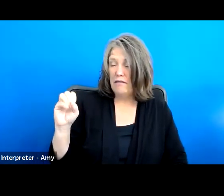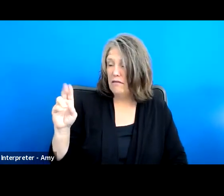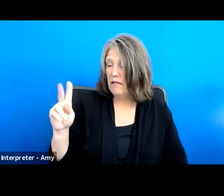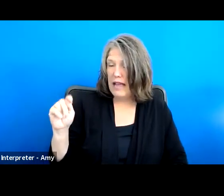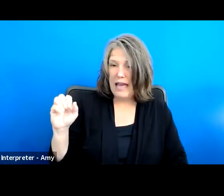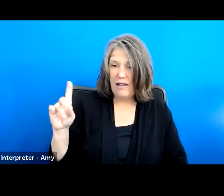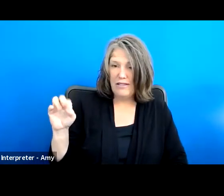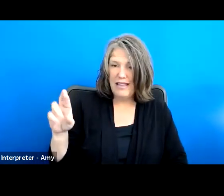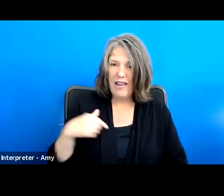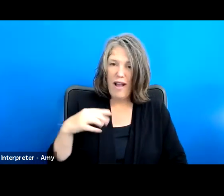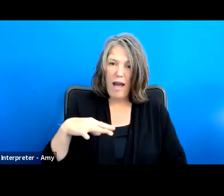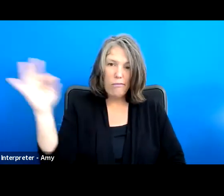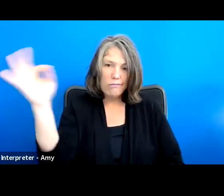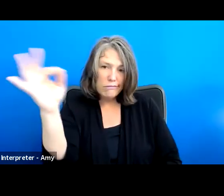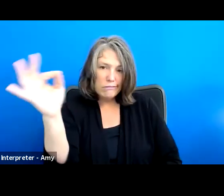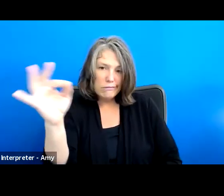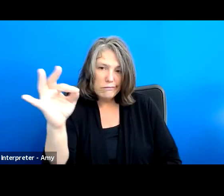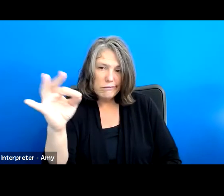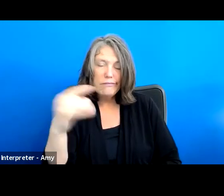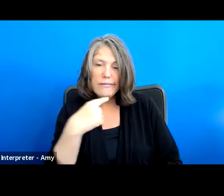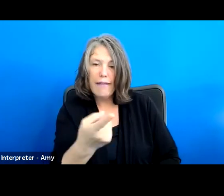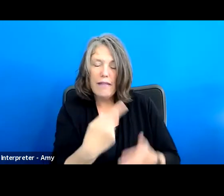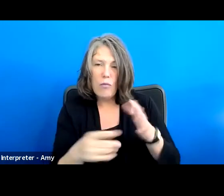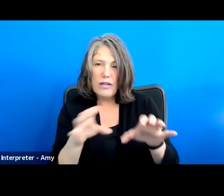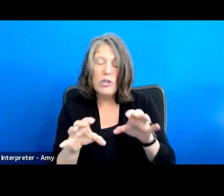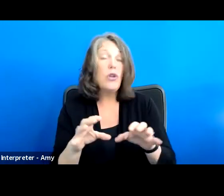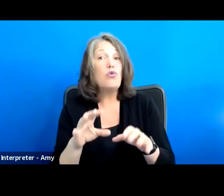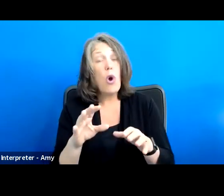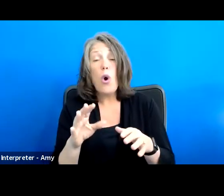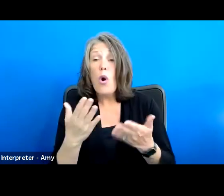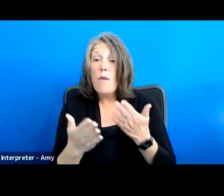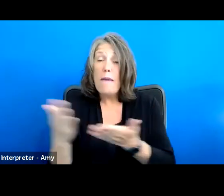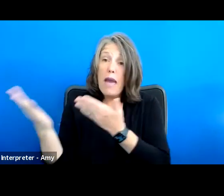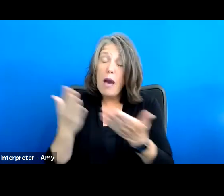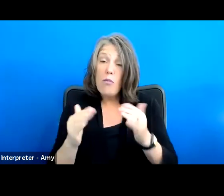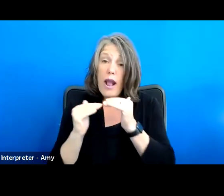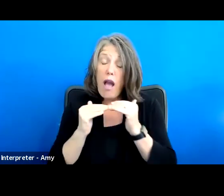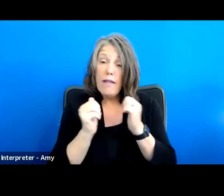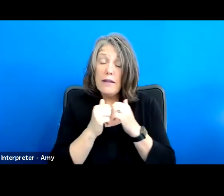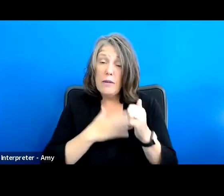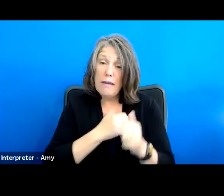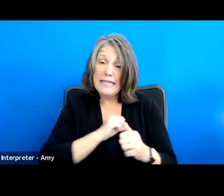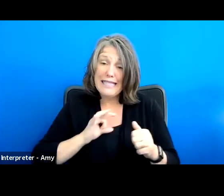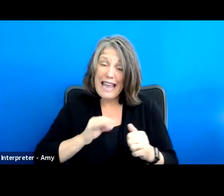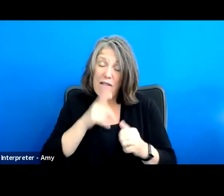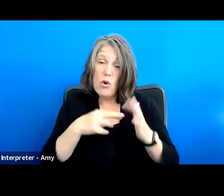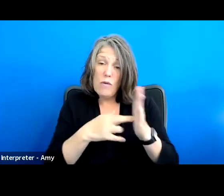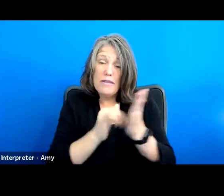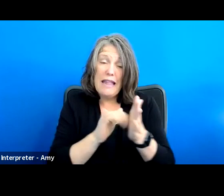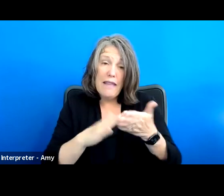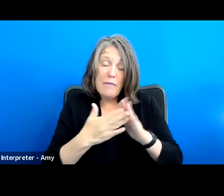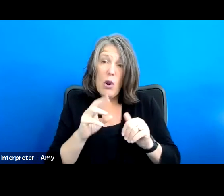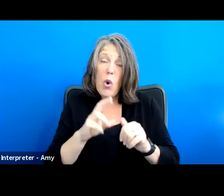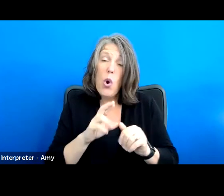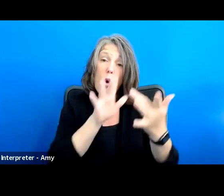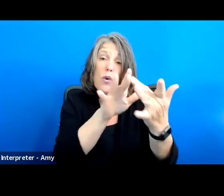what to do. So whether that meant bringing my colleagues on my staff that represent that community, whether it meant